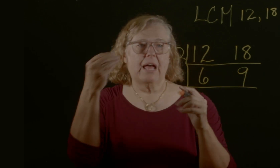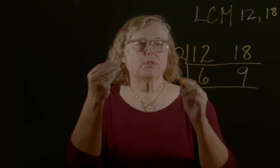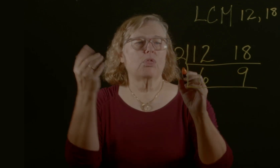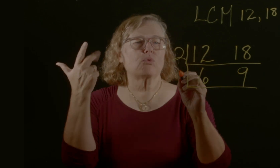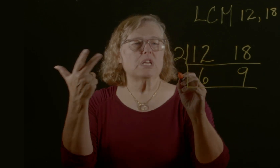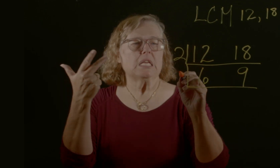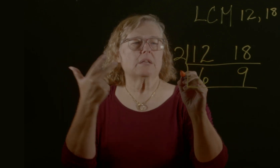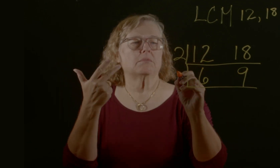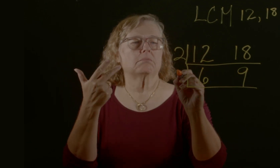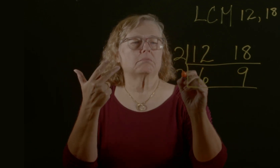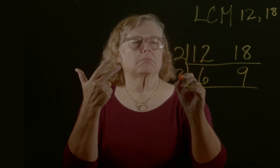So we're going to divide out a 3.